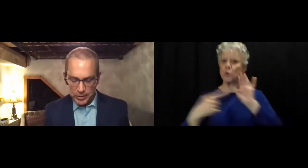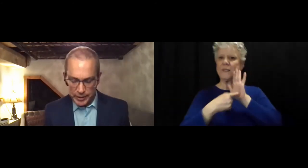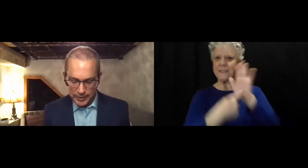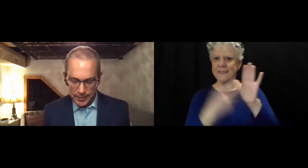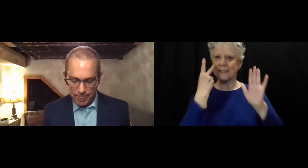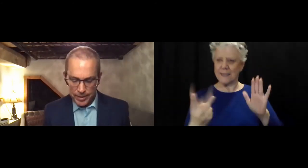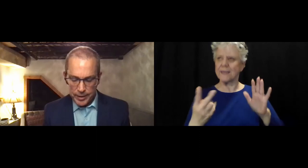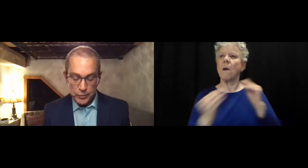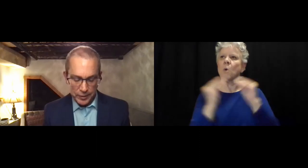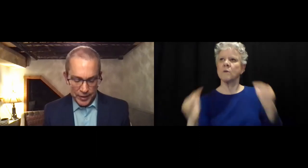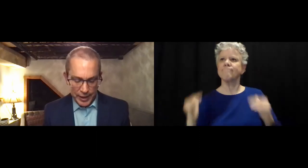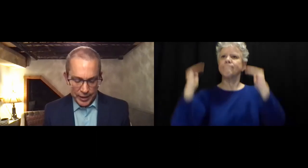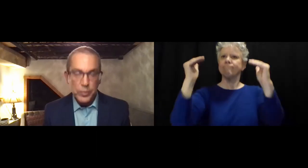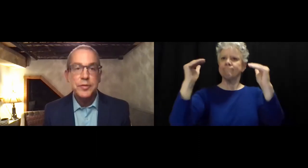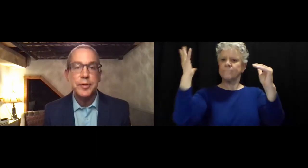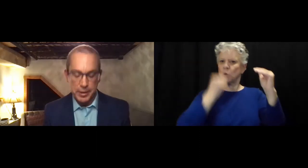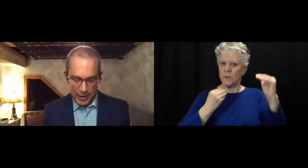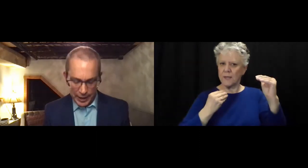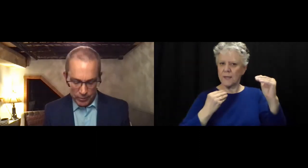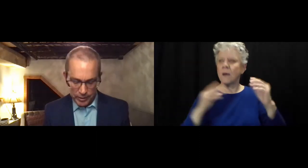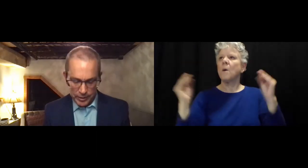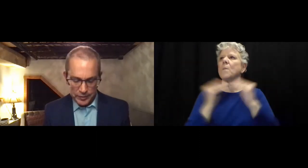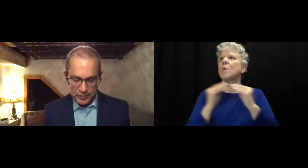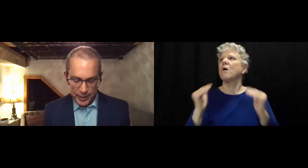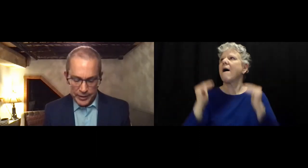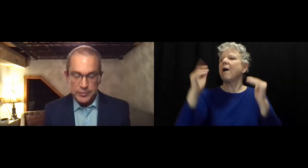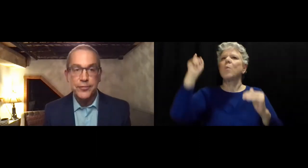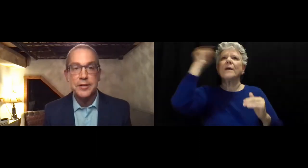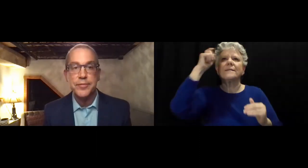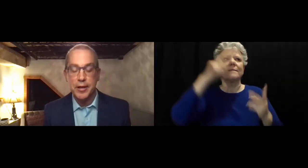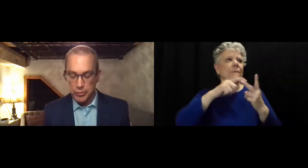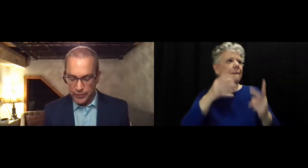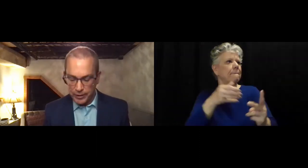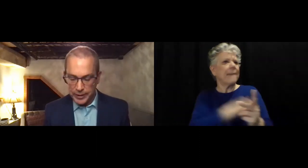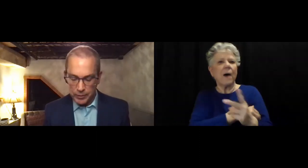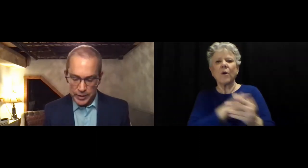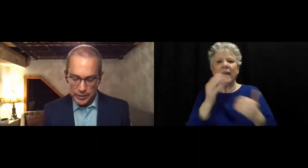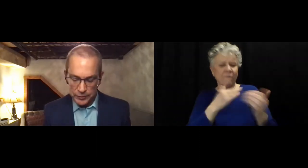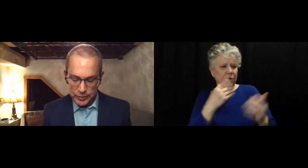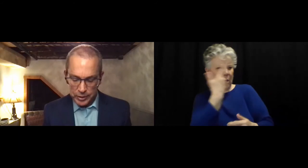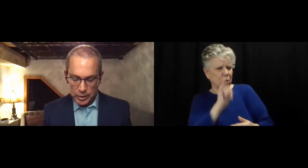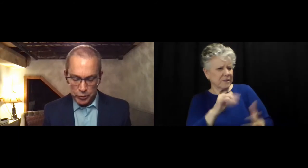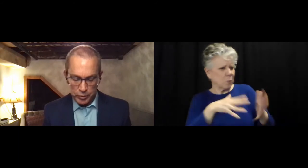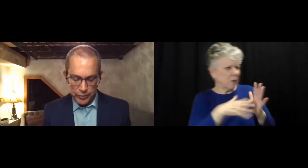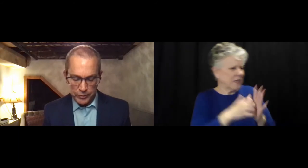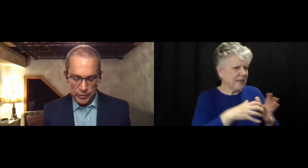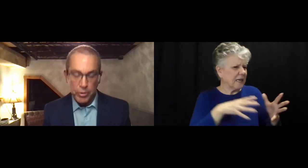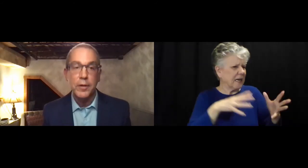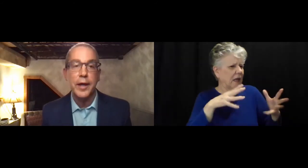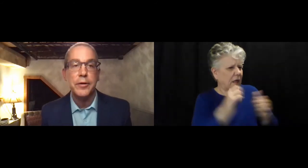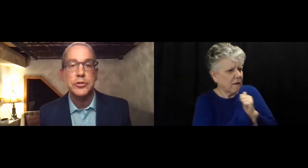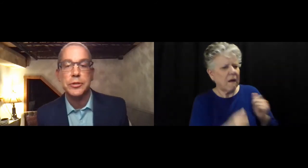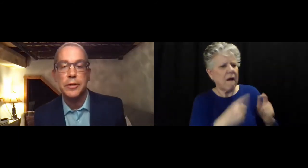higher beauty, as well as a higher wisdom and power, despite its face value folly and weakness, to advert to